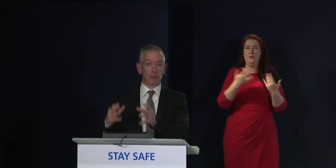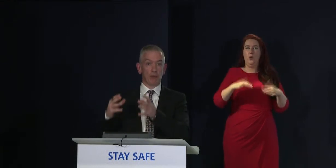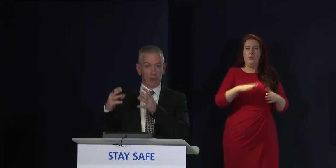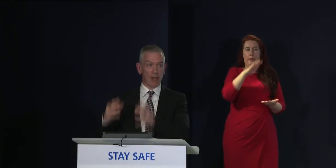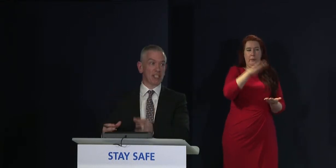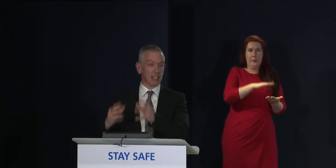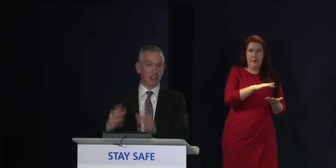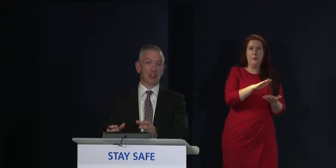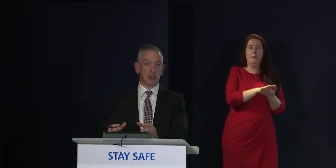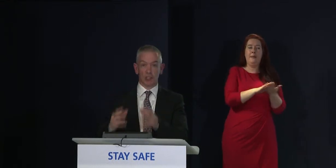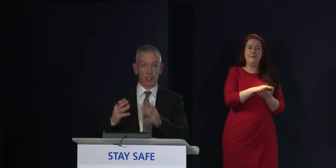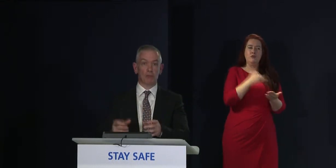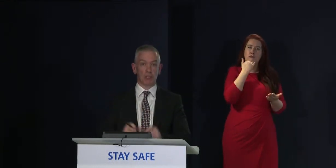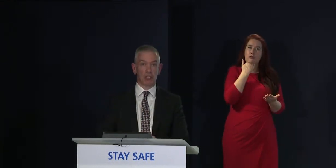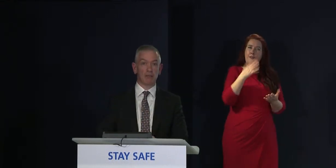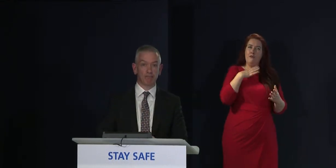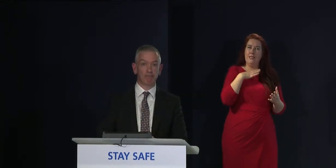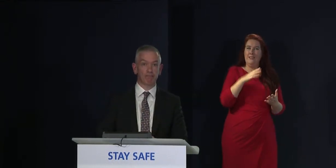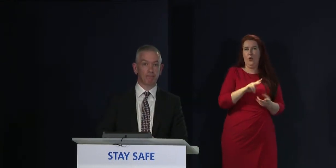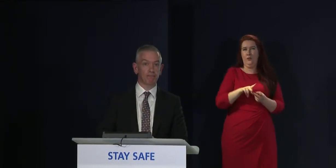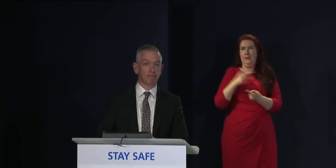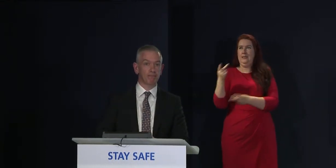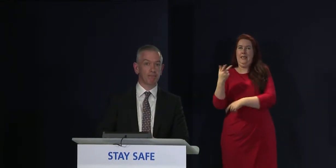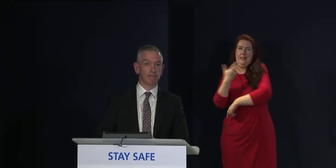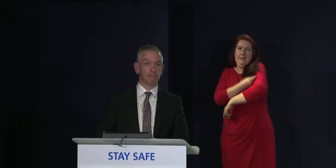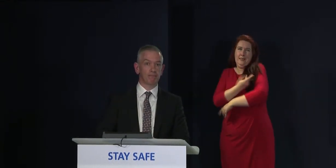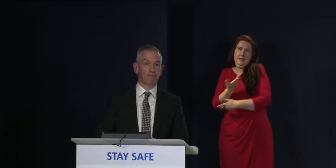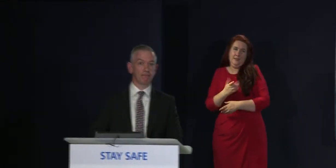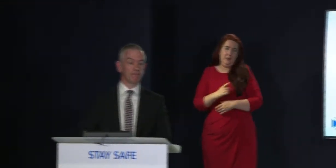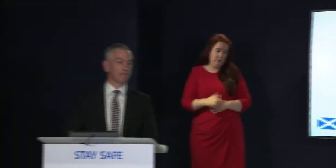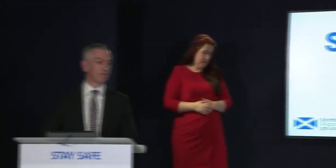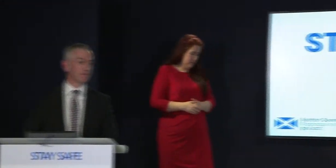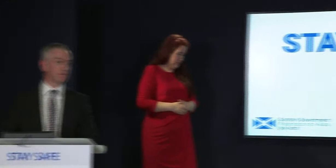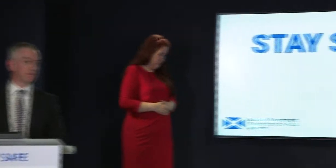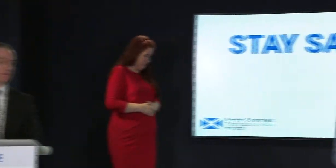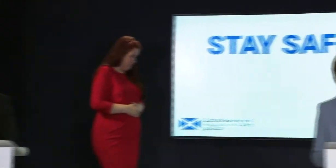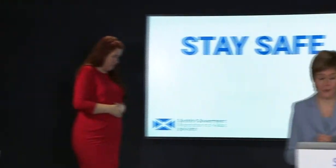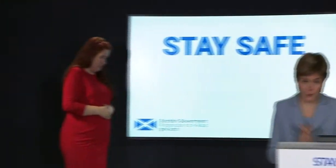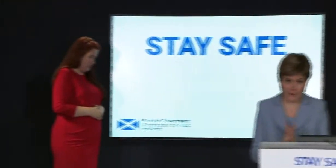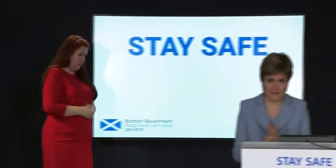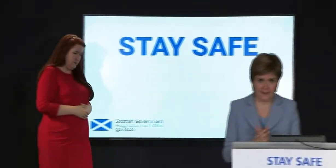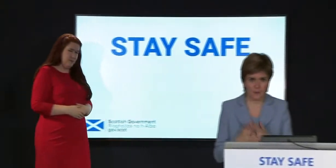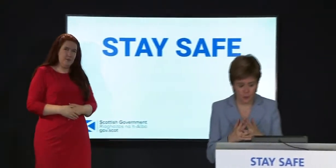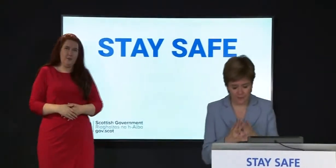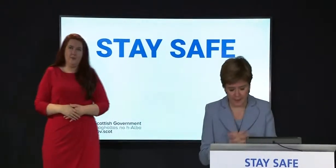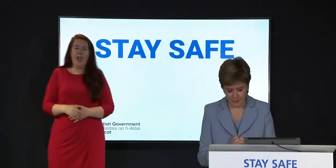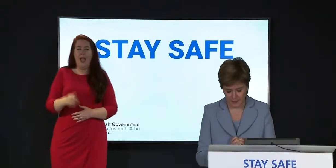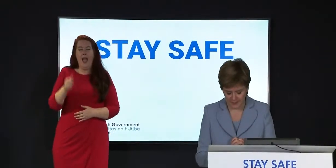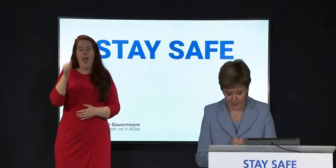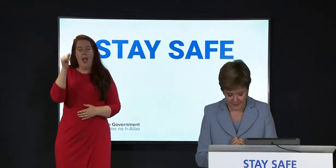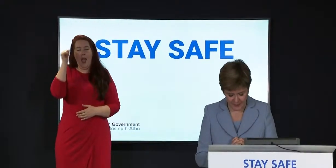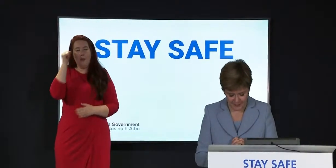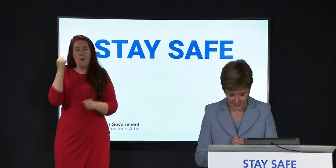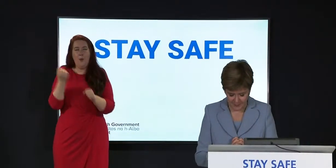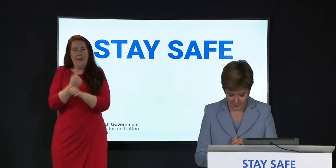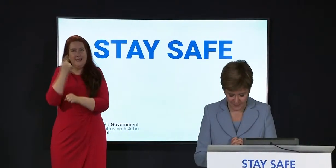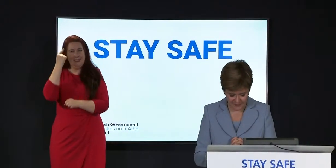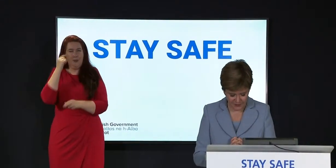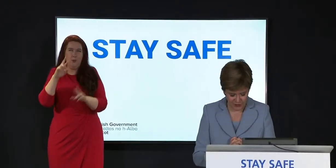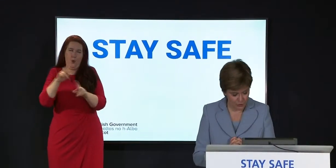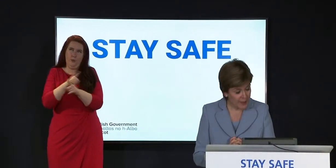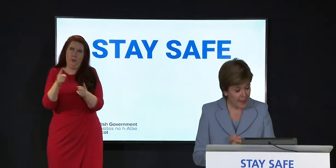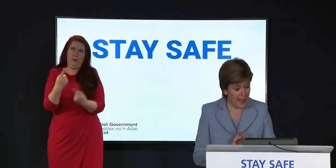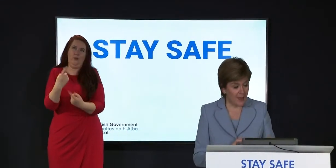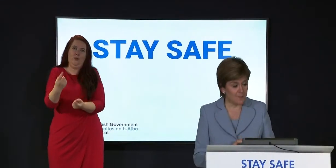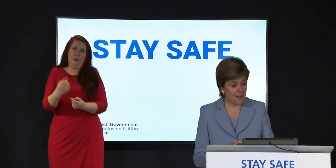available pool to be able to vaccinate just now. It's as simple as that. So hopefully that makes some... I know it makes sense, but hopefully we explained it in a way that makes some